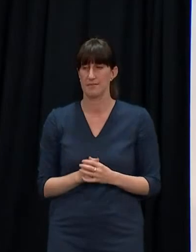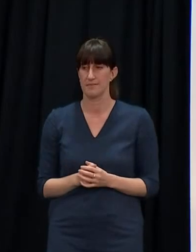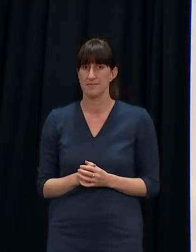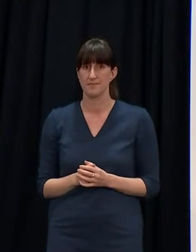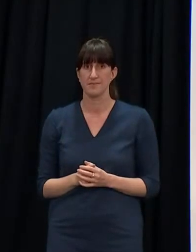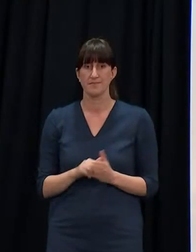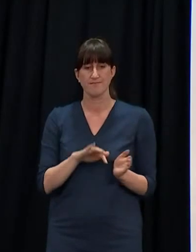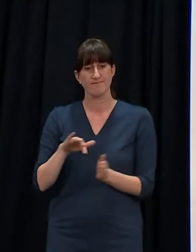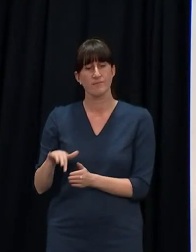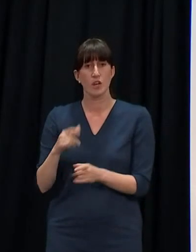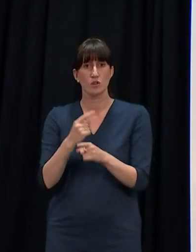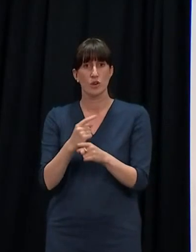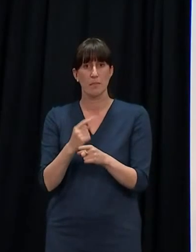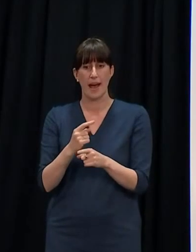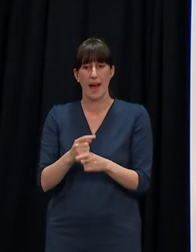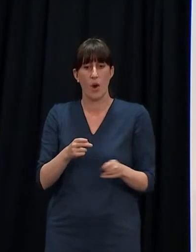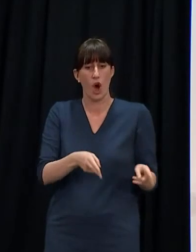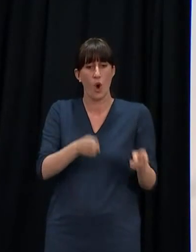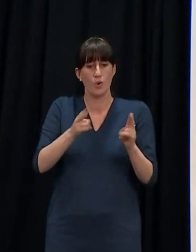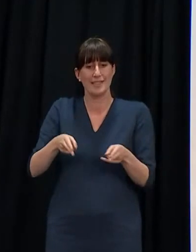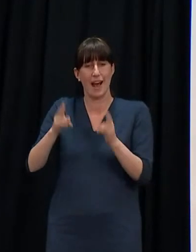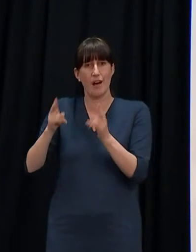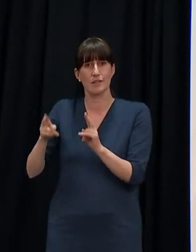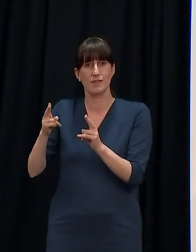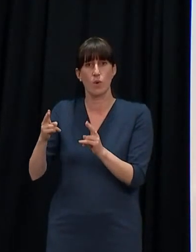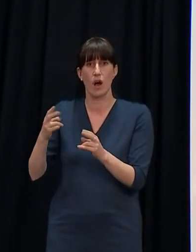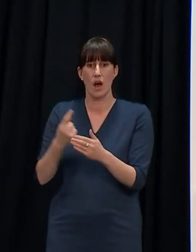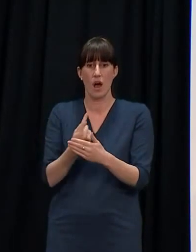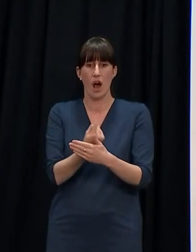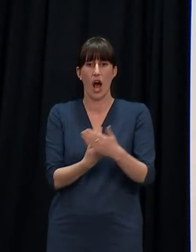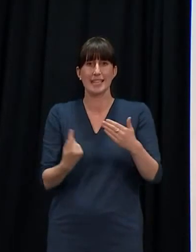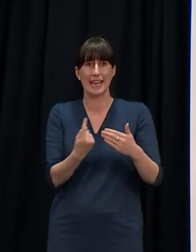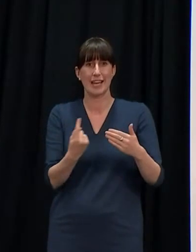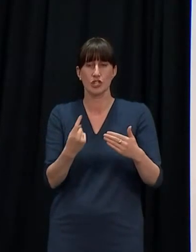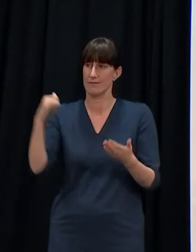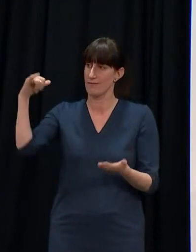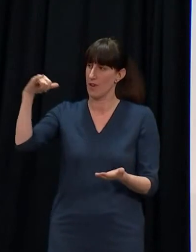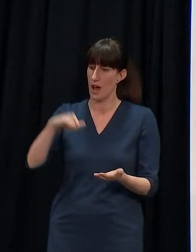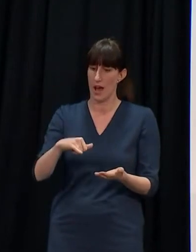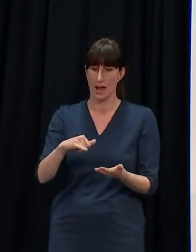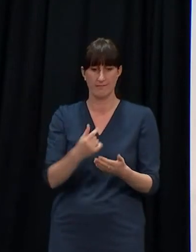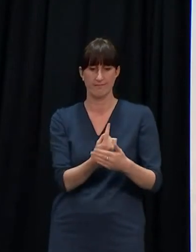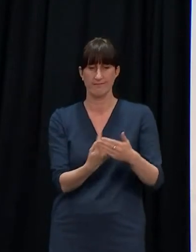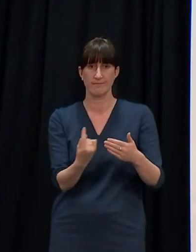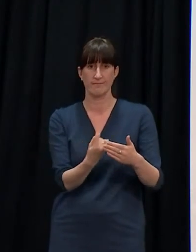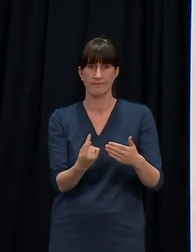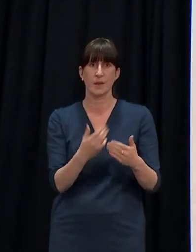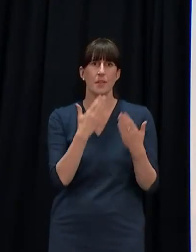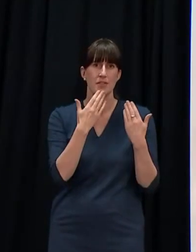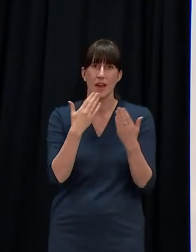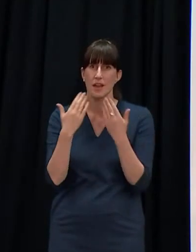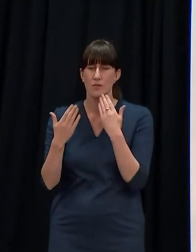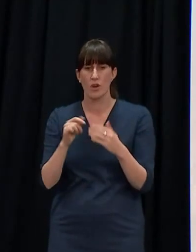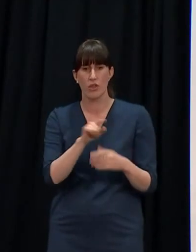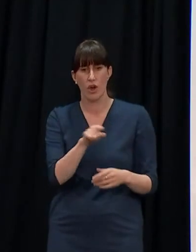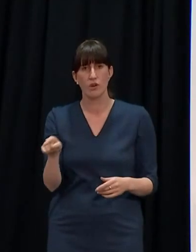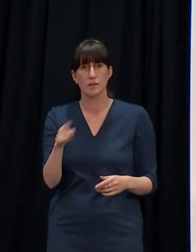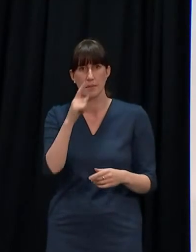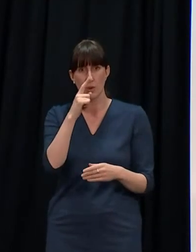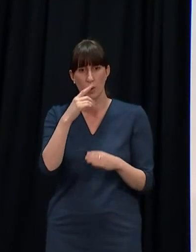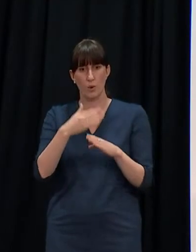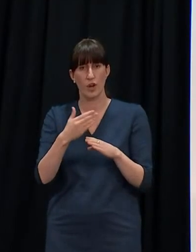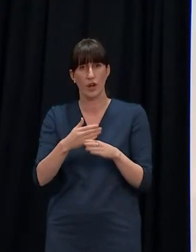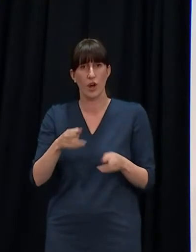in our MIQ who have so far helped around 170,000 people return to New Zealand and isolate safely